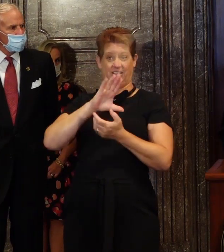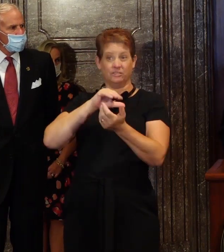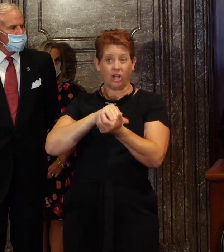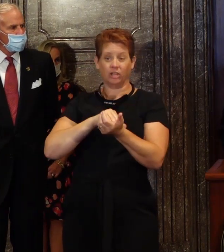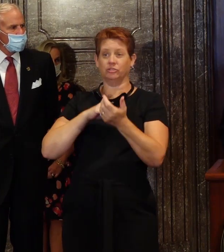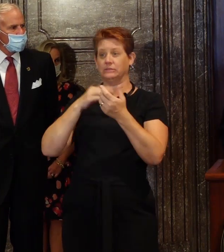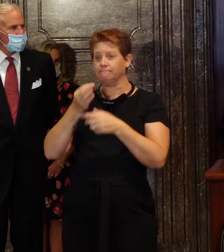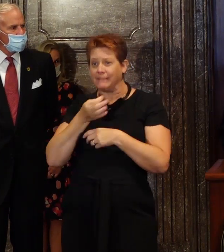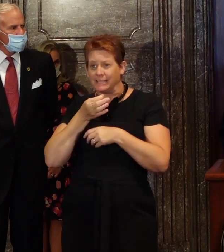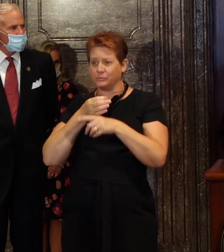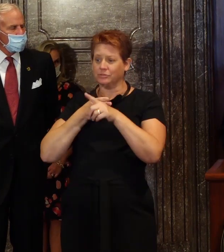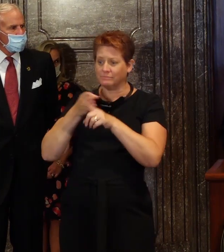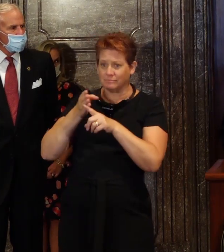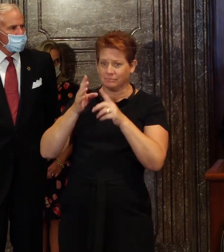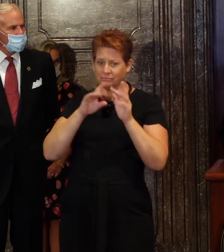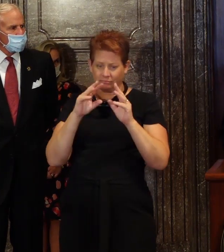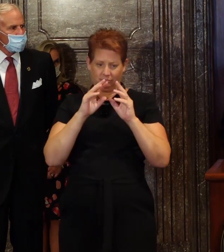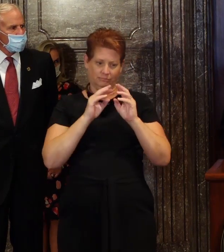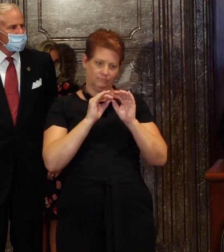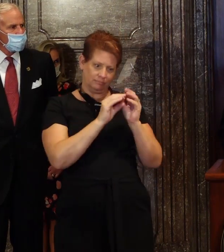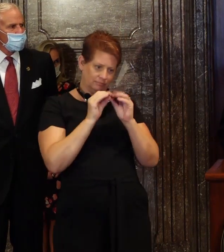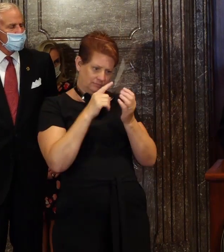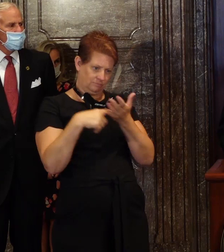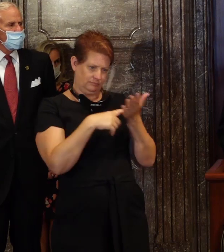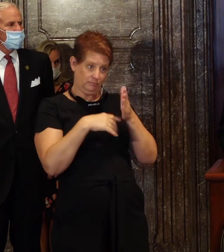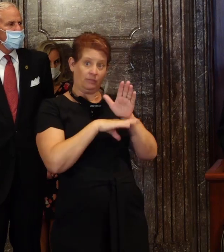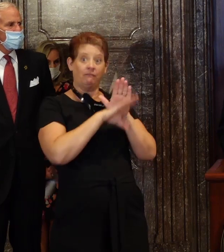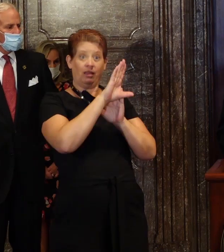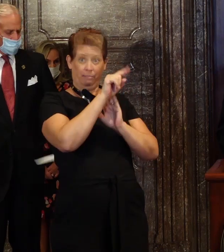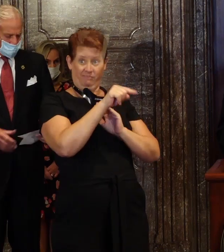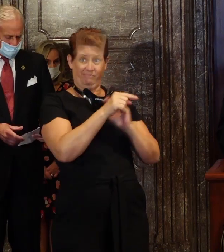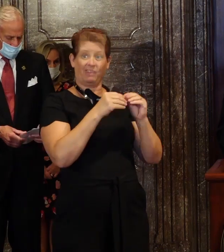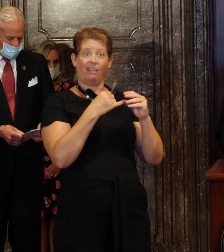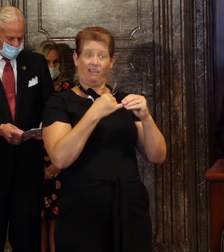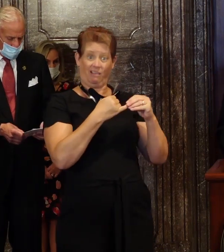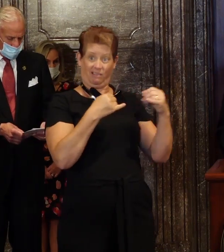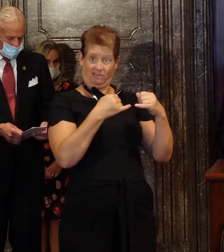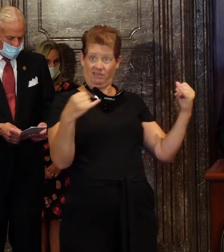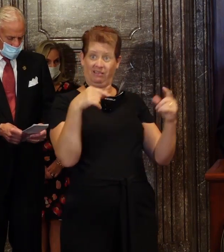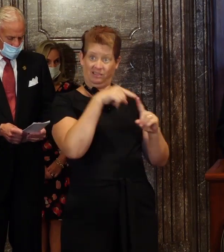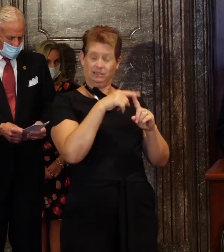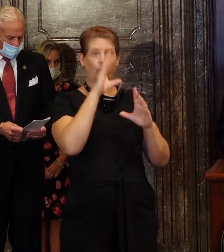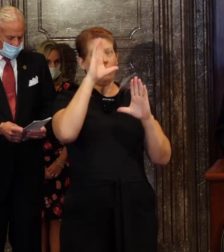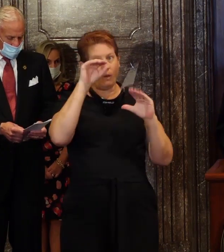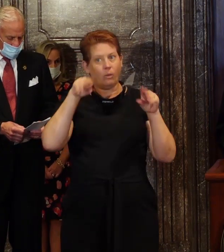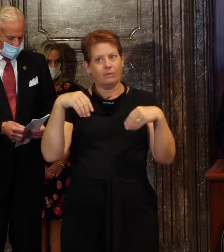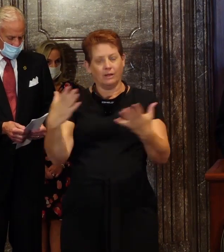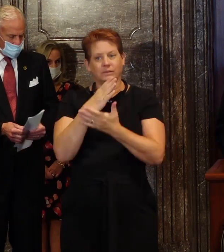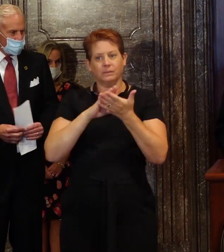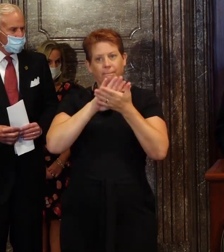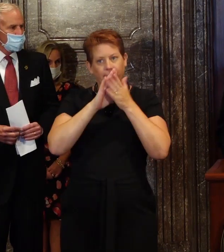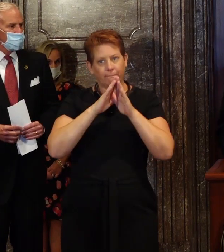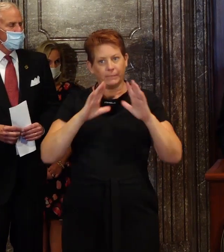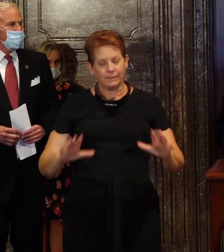closely to develop these guidelines, and we hope that they restore some peace and joy